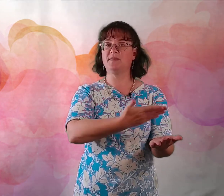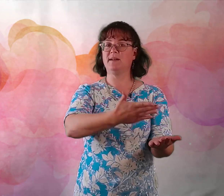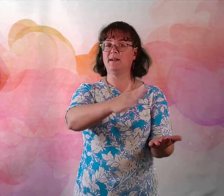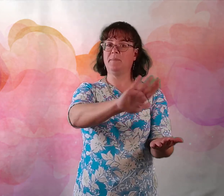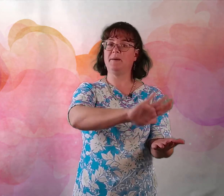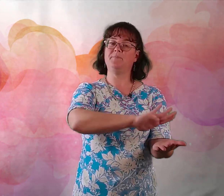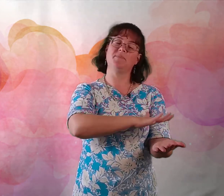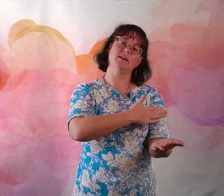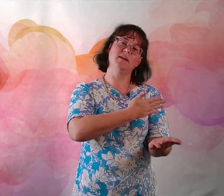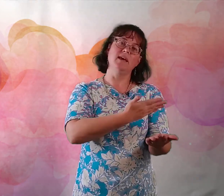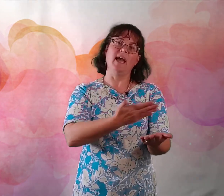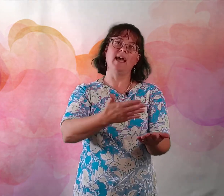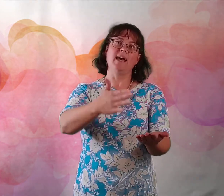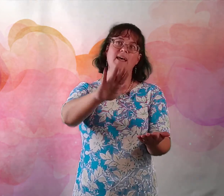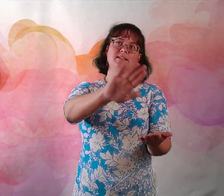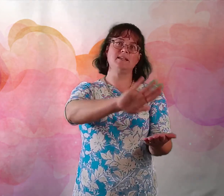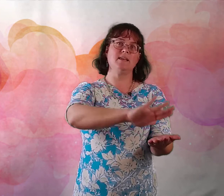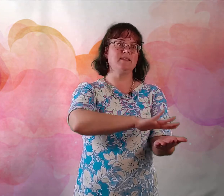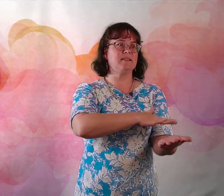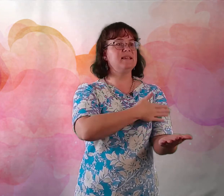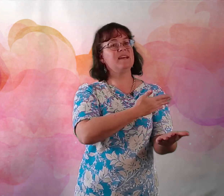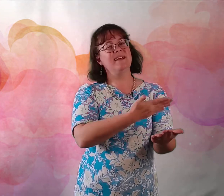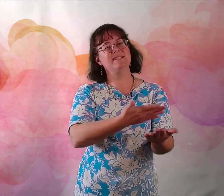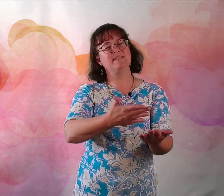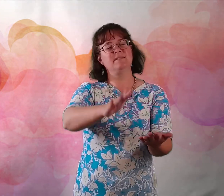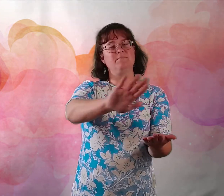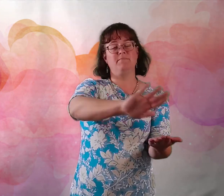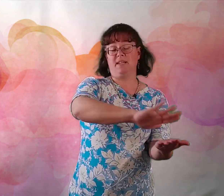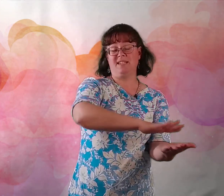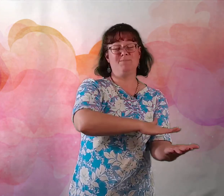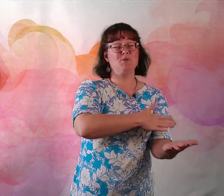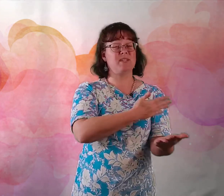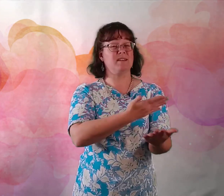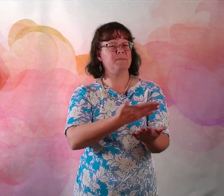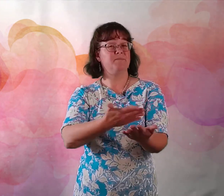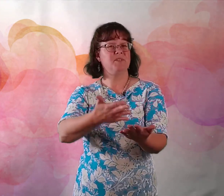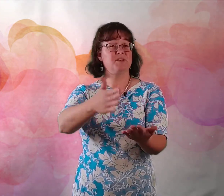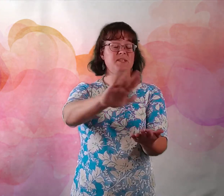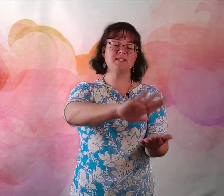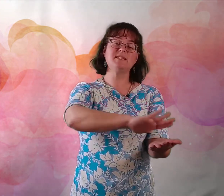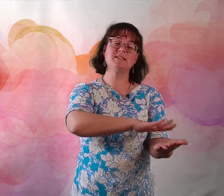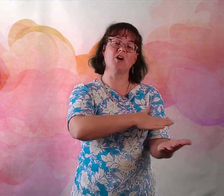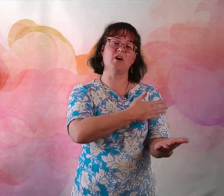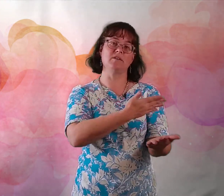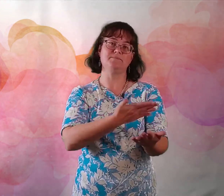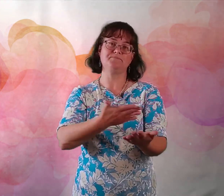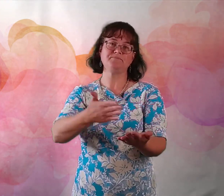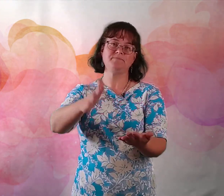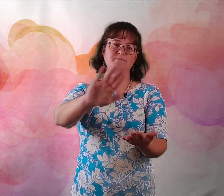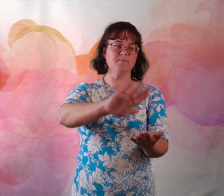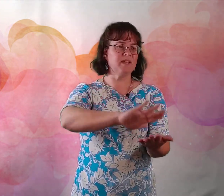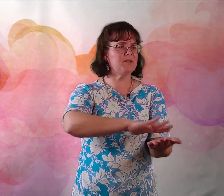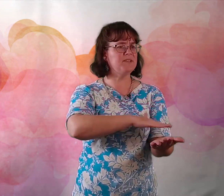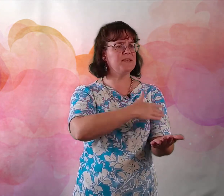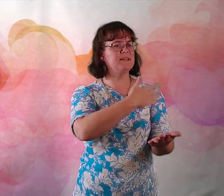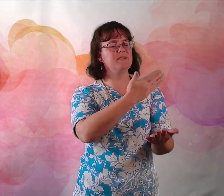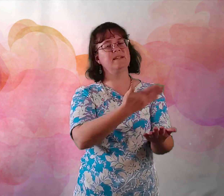it a little bit. And it's music. So this is song. And you can think of the